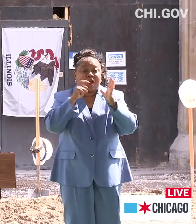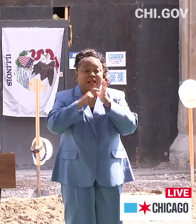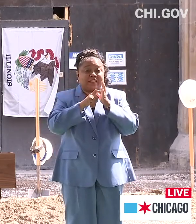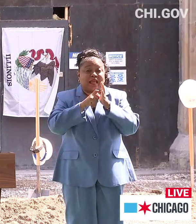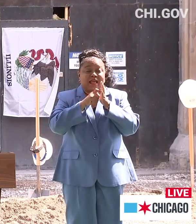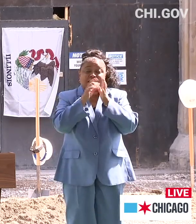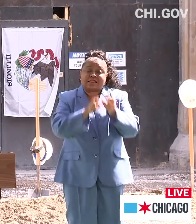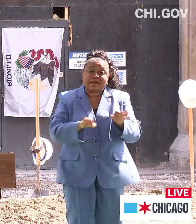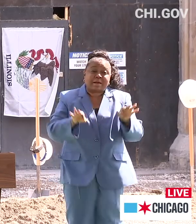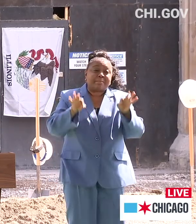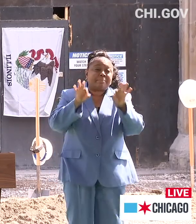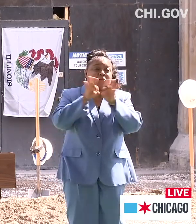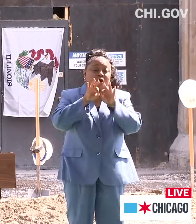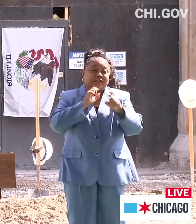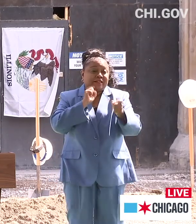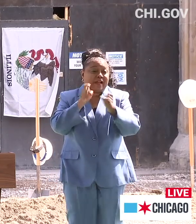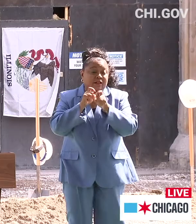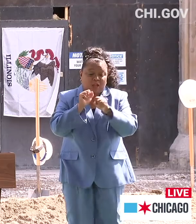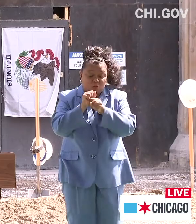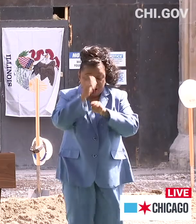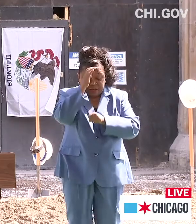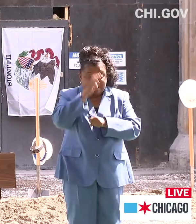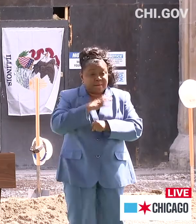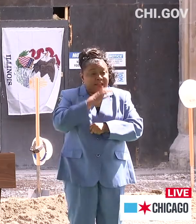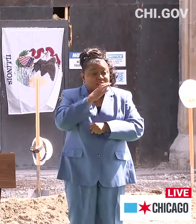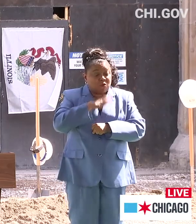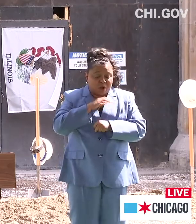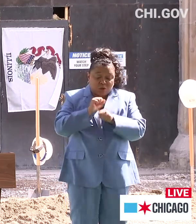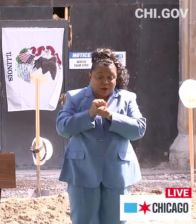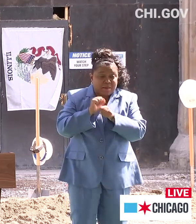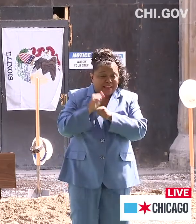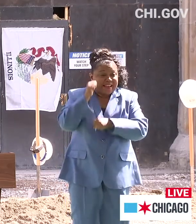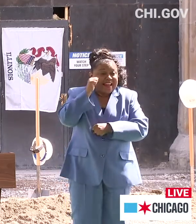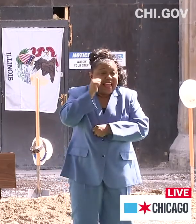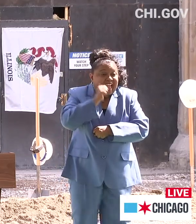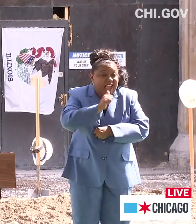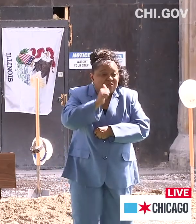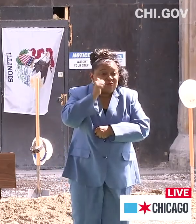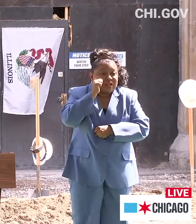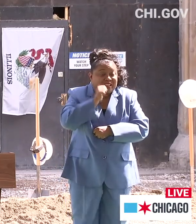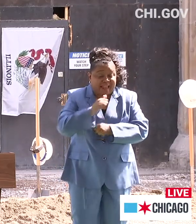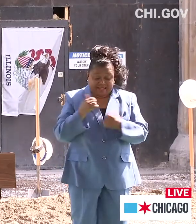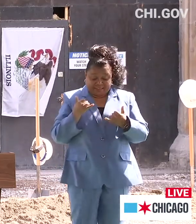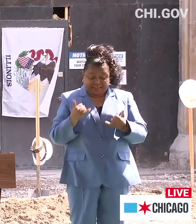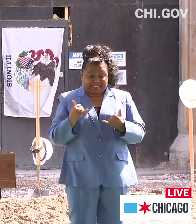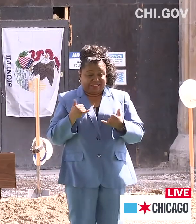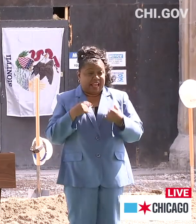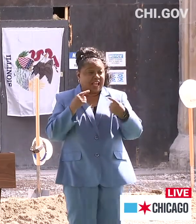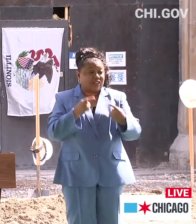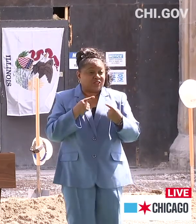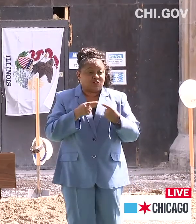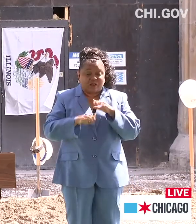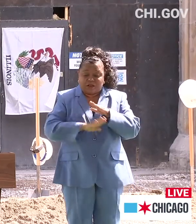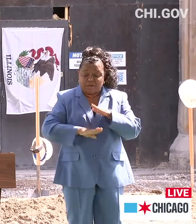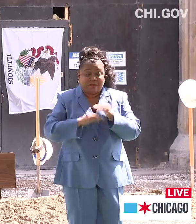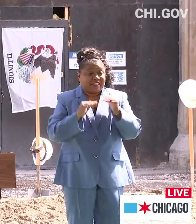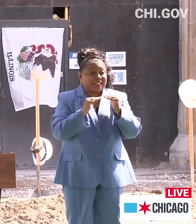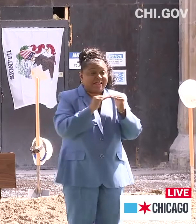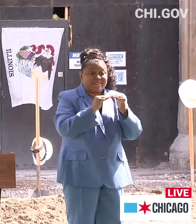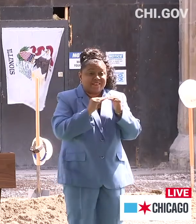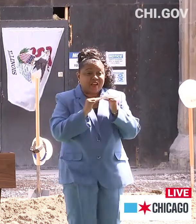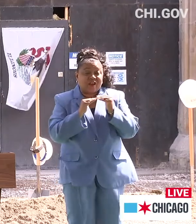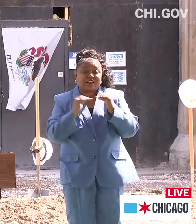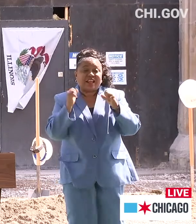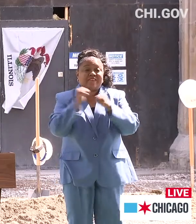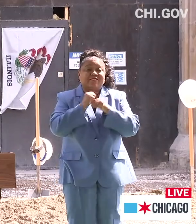the monumental contributions that working men and women were making every day. Today, their struggle for basic fairness, their